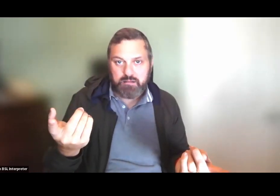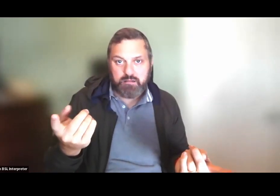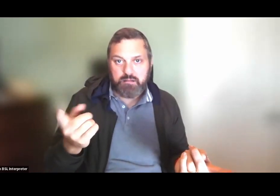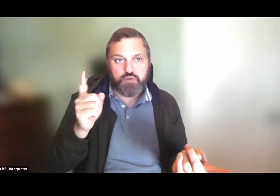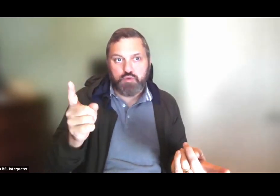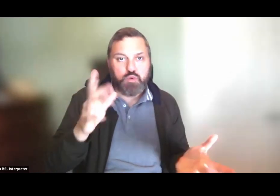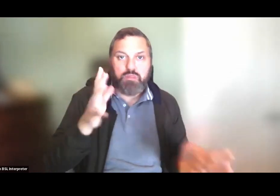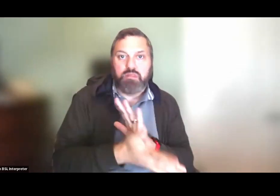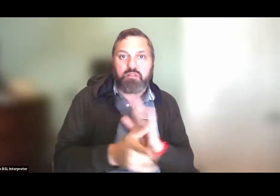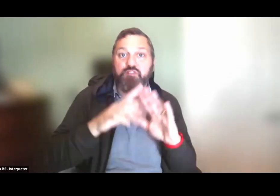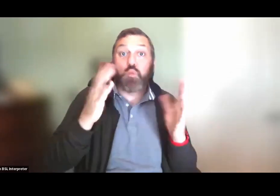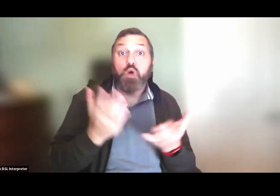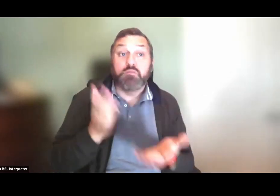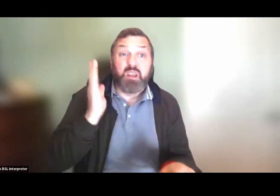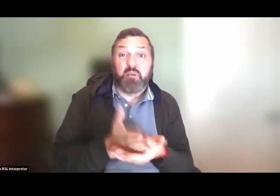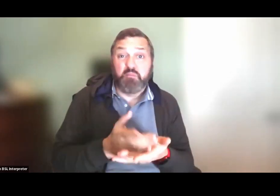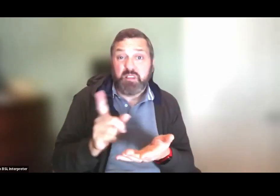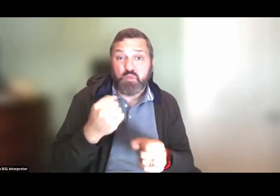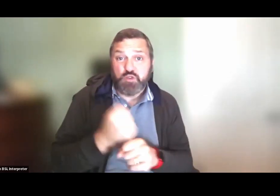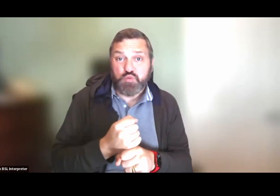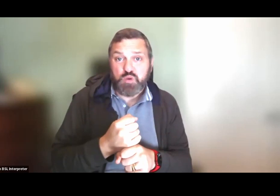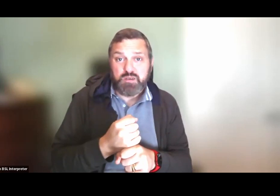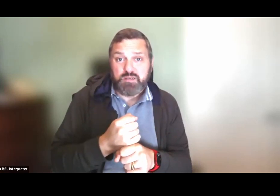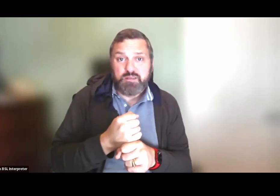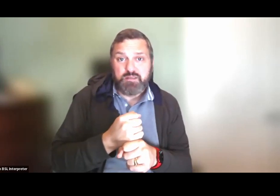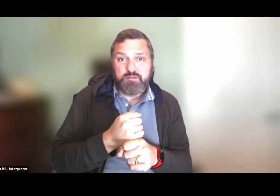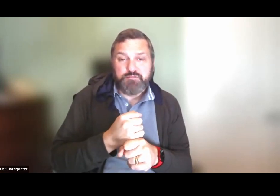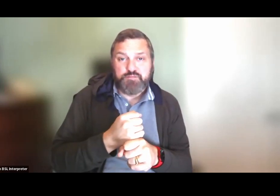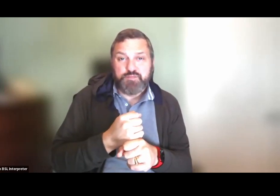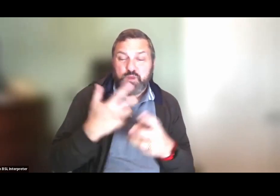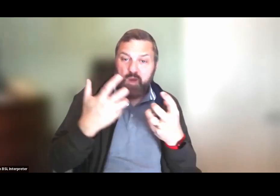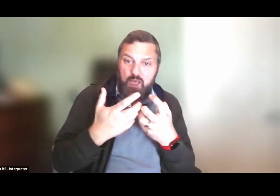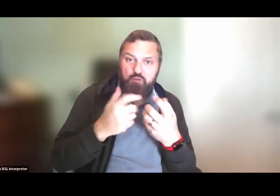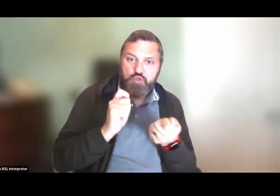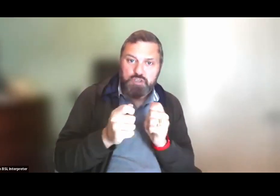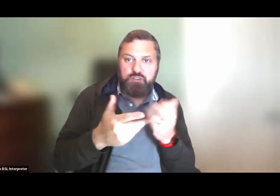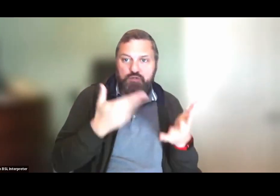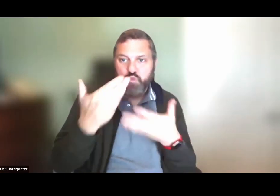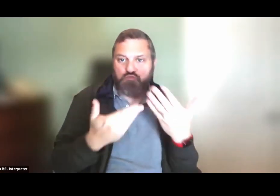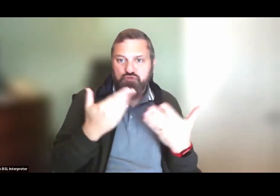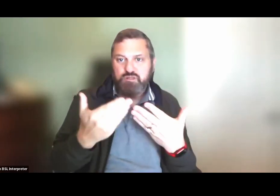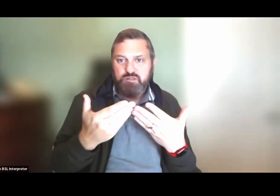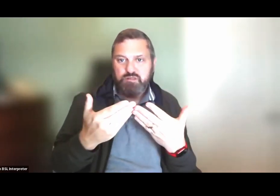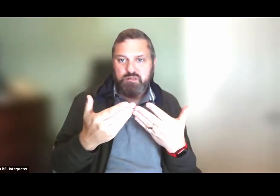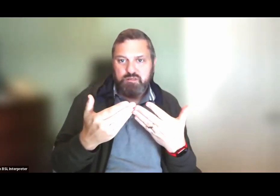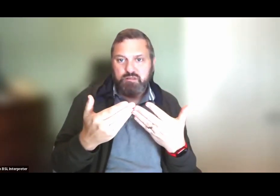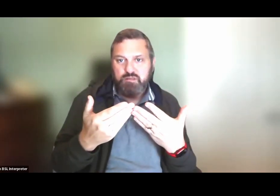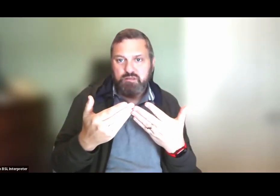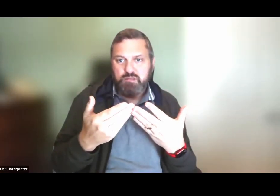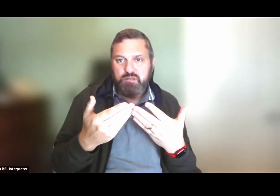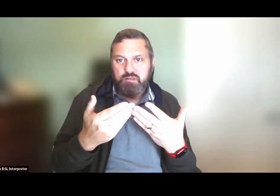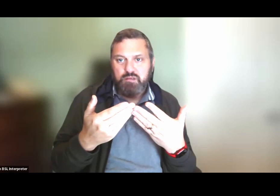exactly what we are doing. So how do we turn our story around and start to come back within planetary